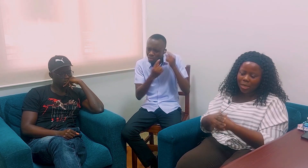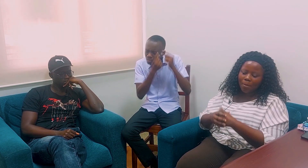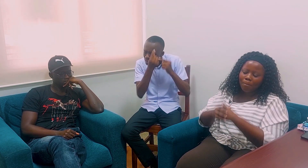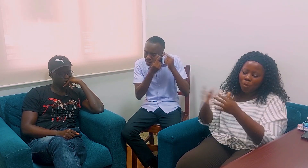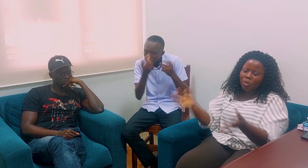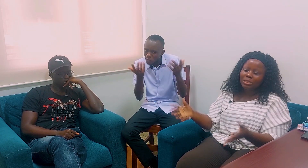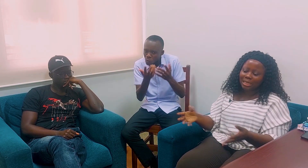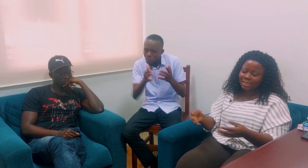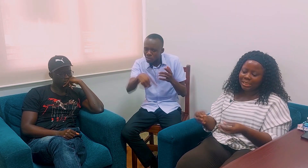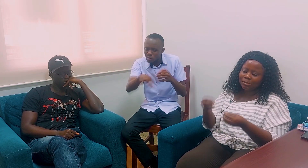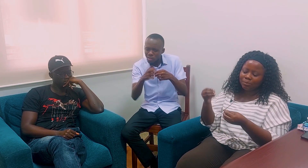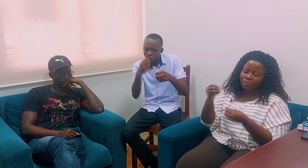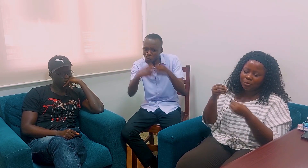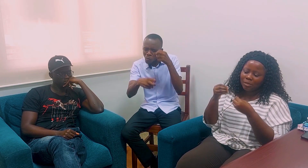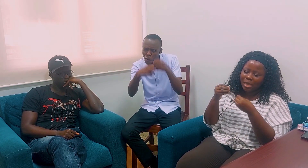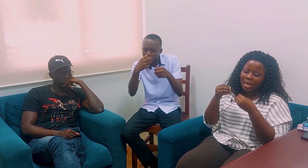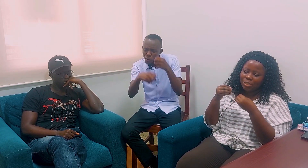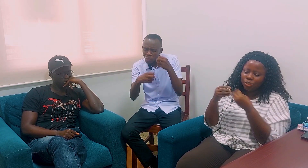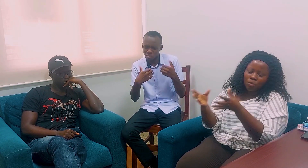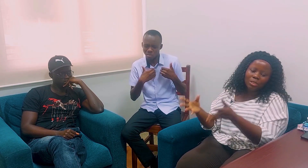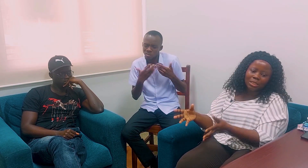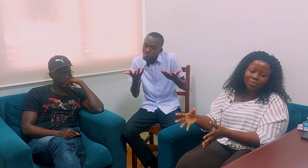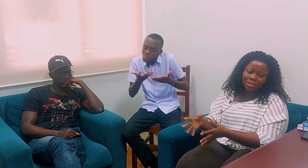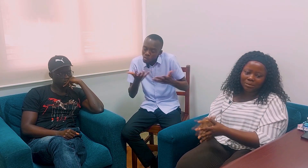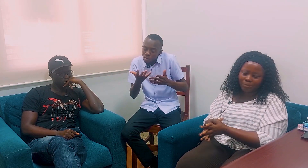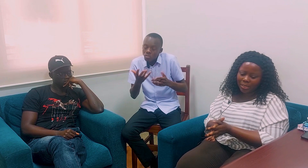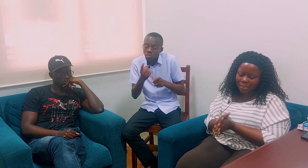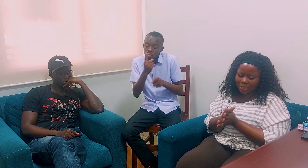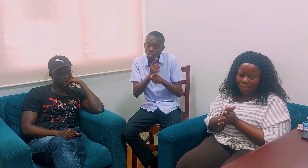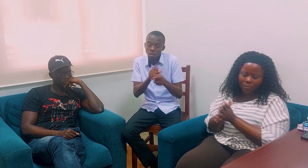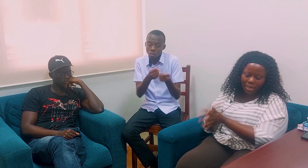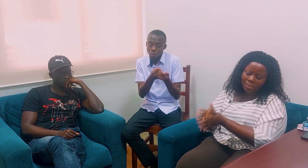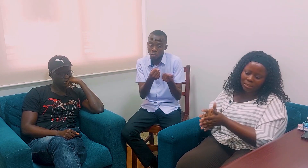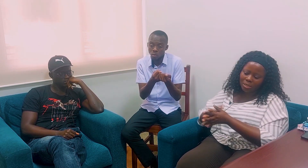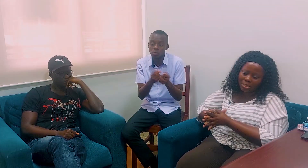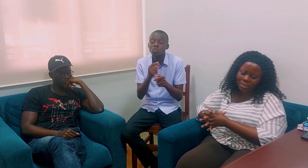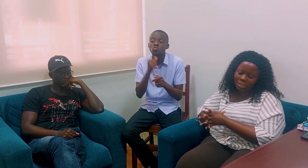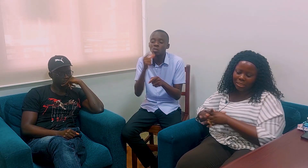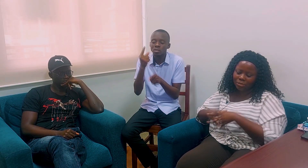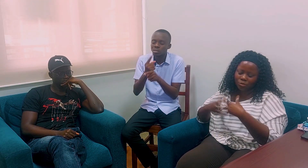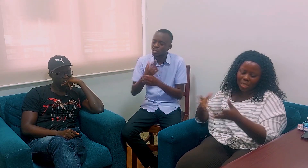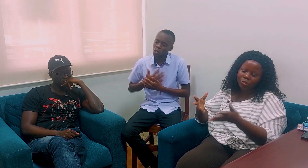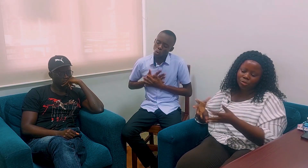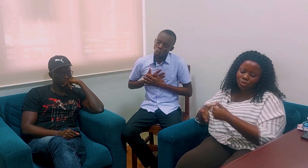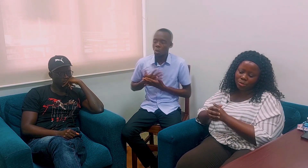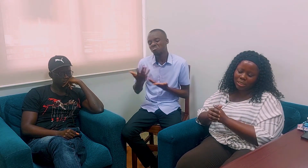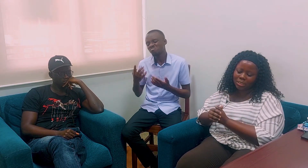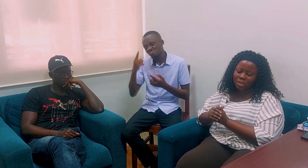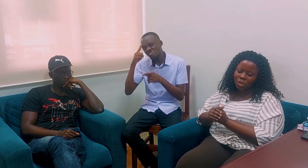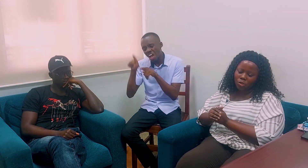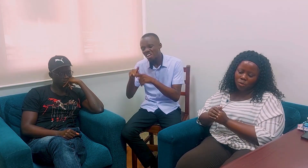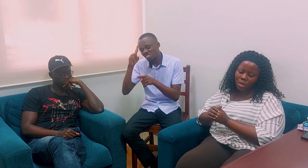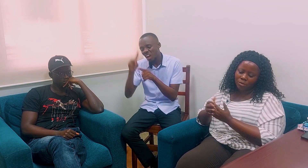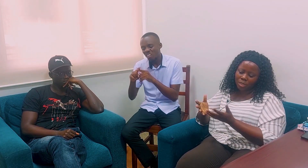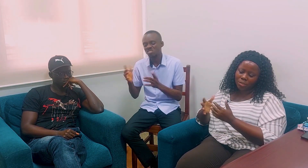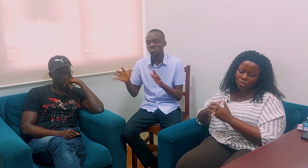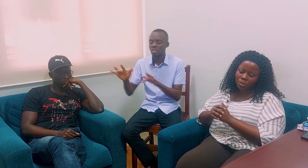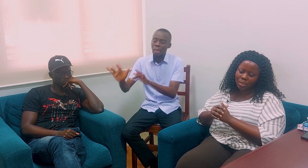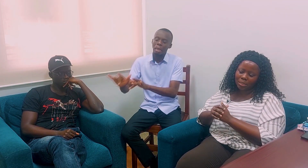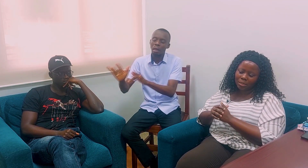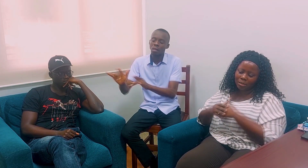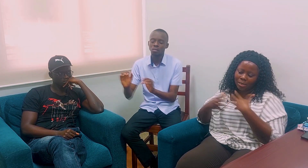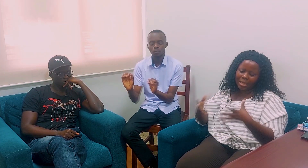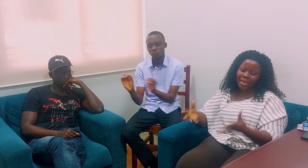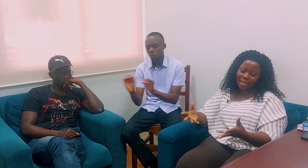with, more than just showing them sympathy, right? And trying to show that you are trying